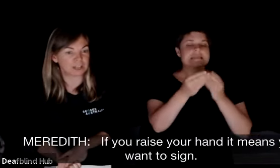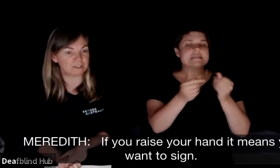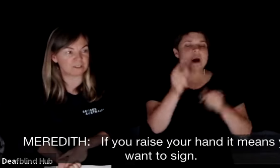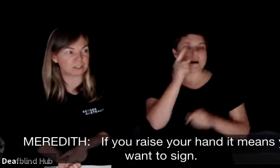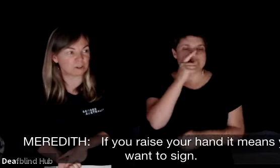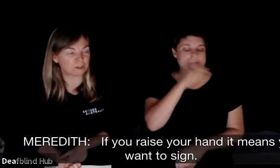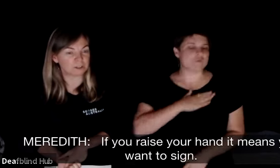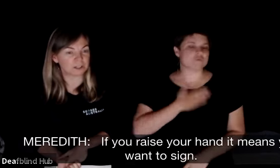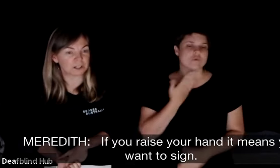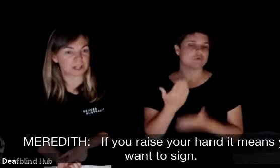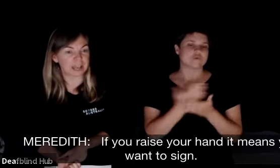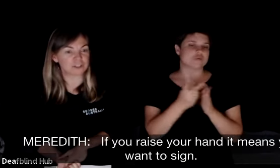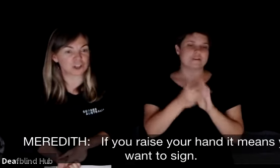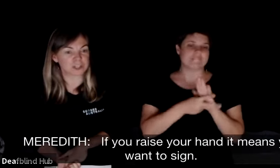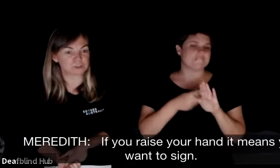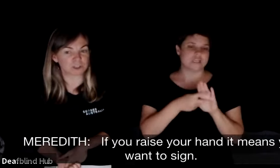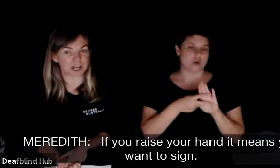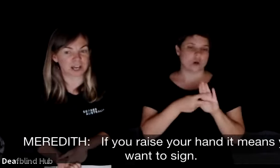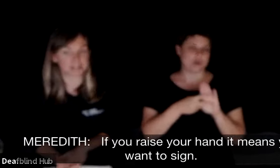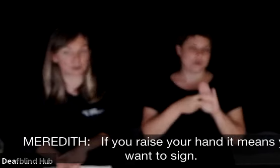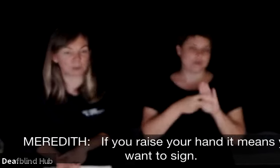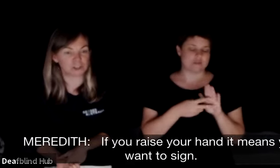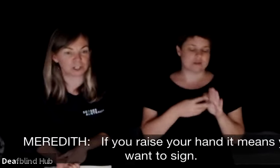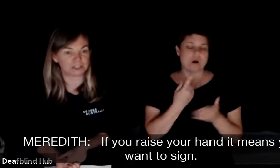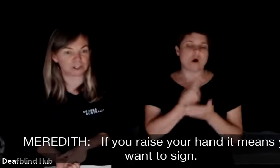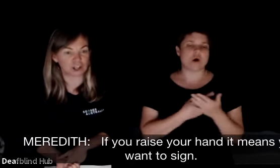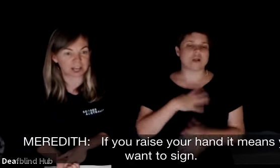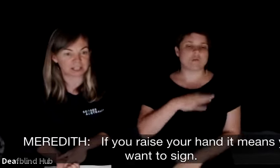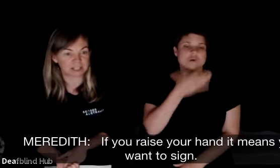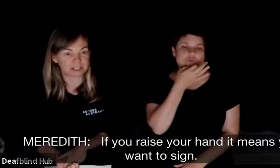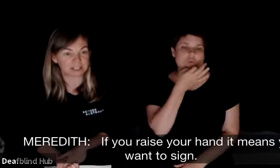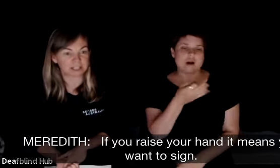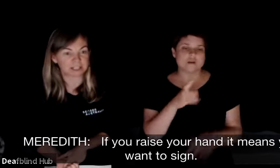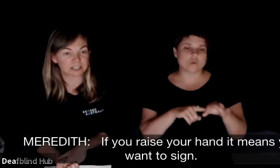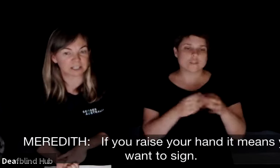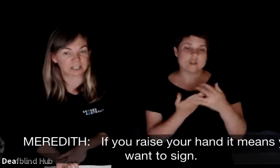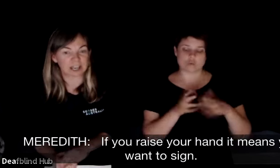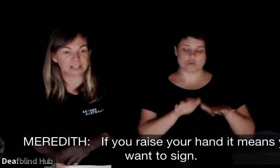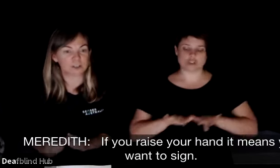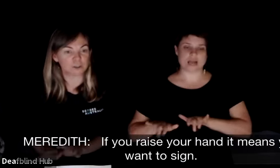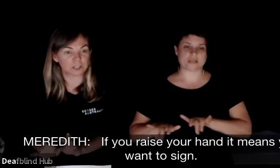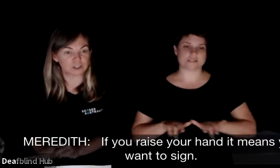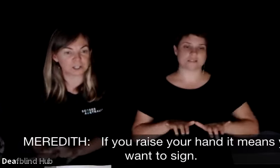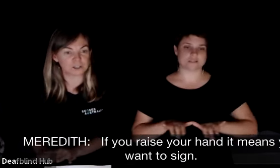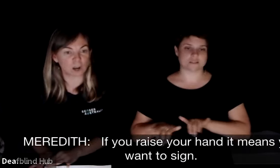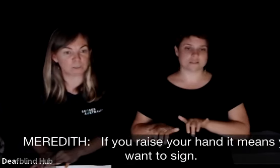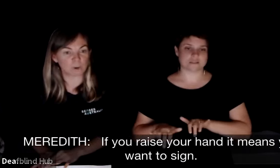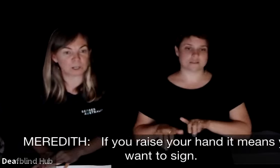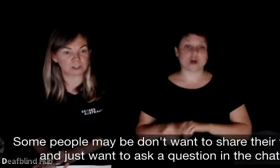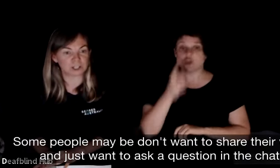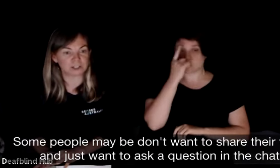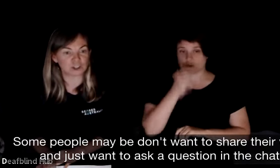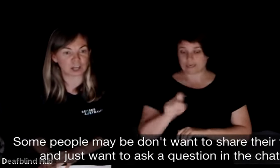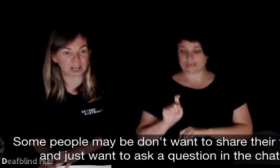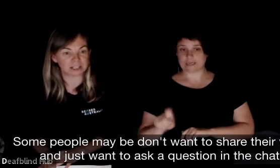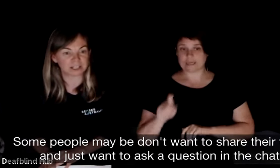to share their video and just want to ask a question in the chat. And so you can just type your